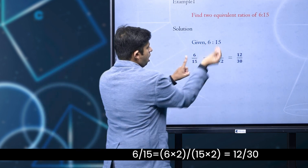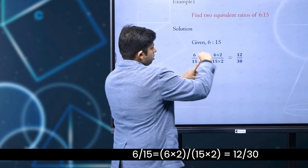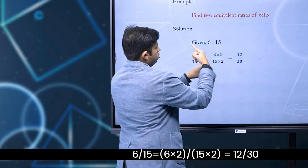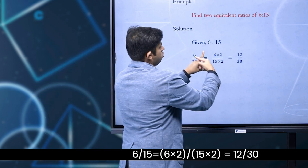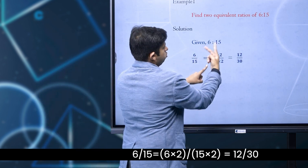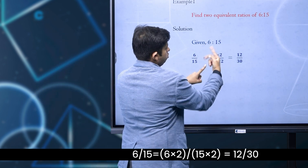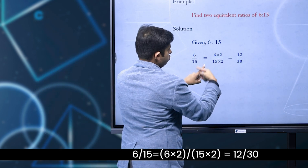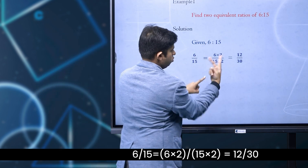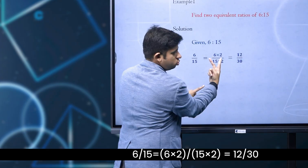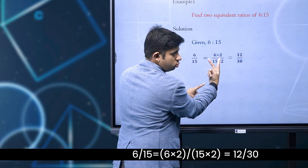12 by 30.